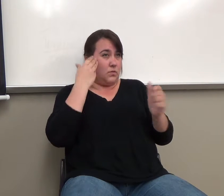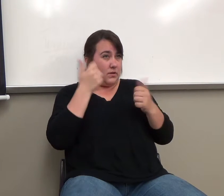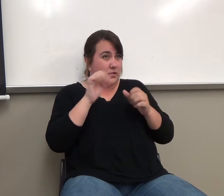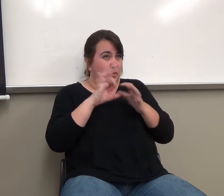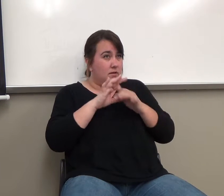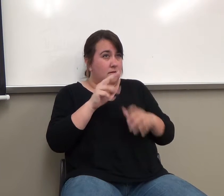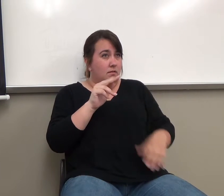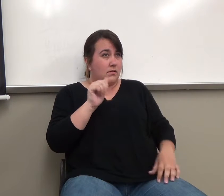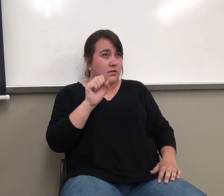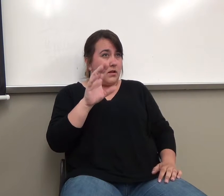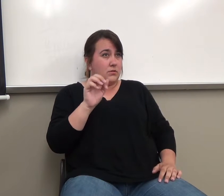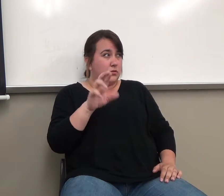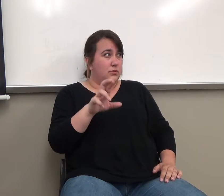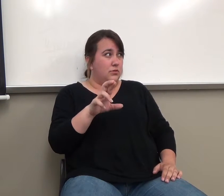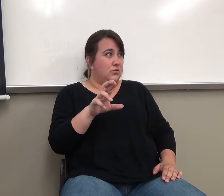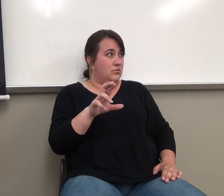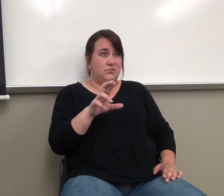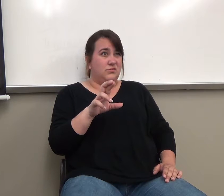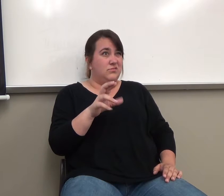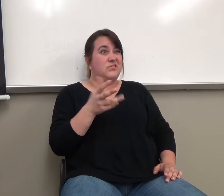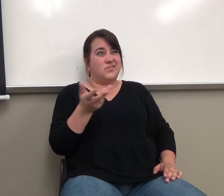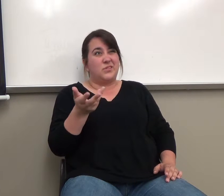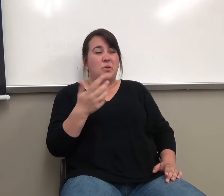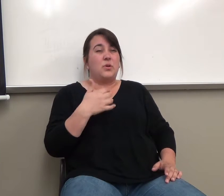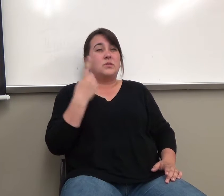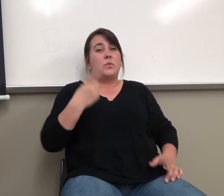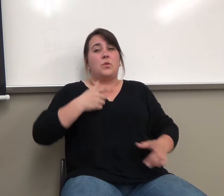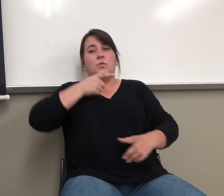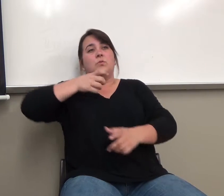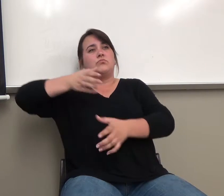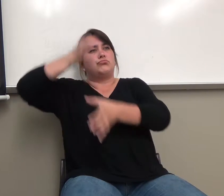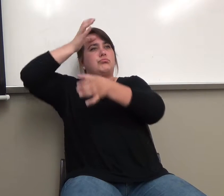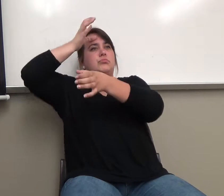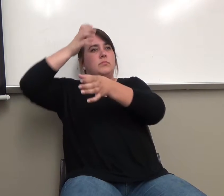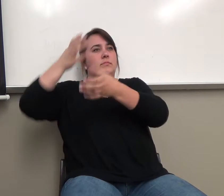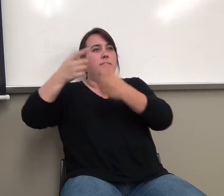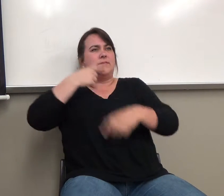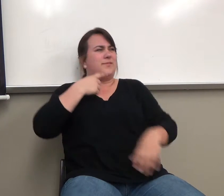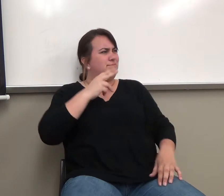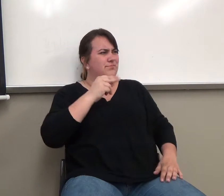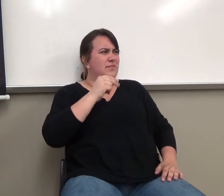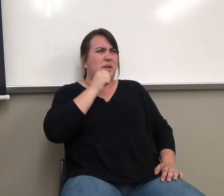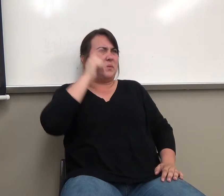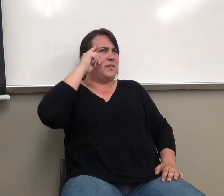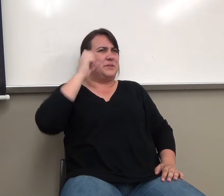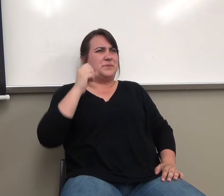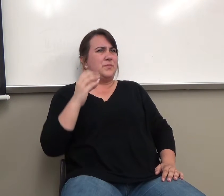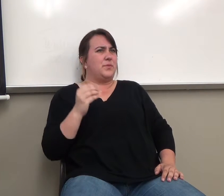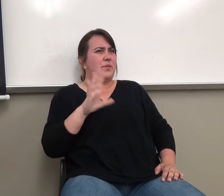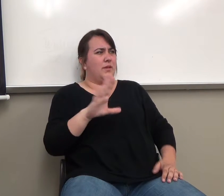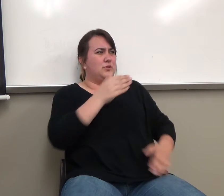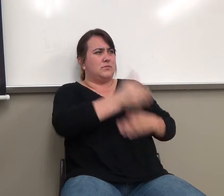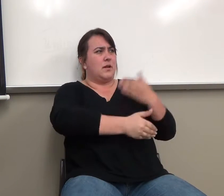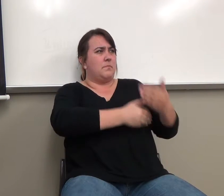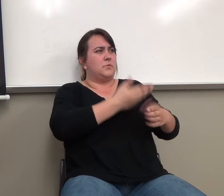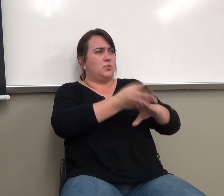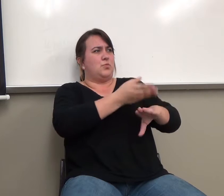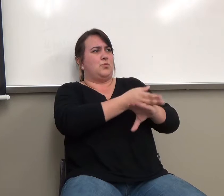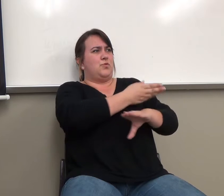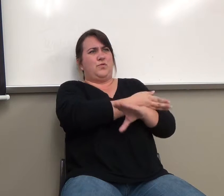Yeah, so if you might, somebody who knows about it might say, no, I don't think the steps they've taken have really helped the safety